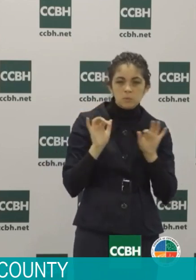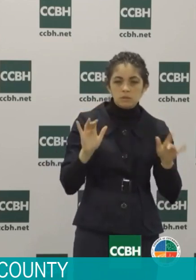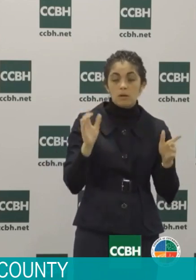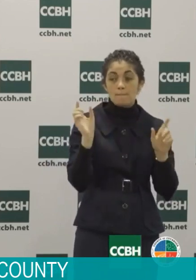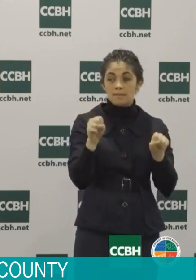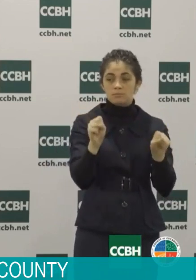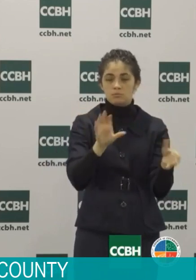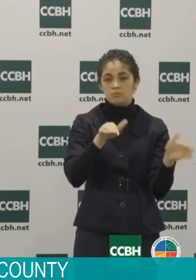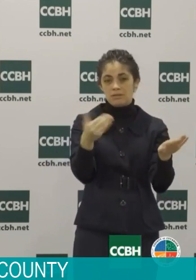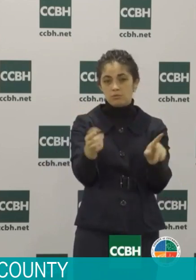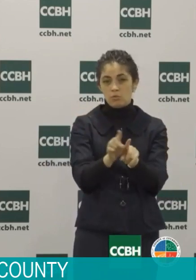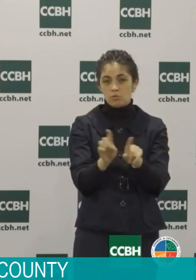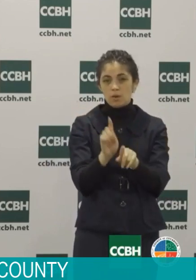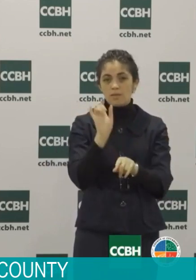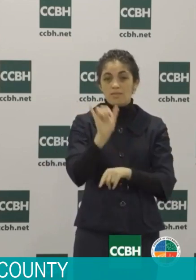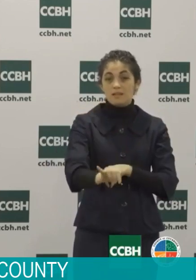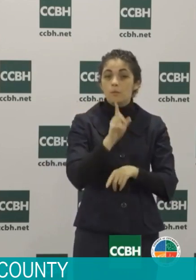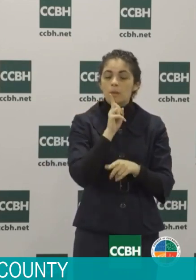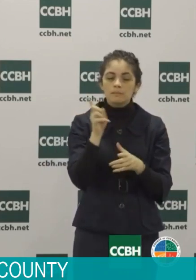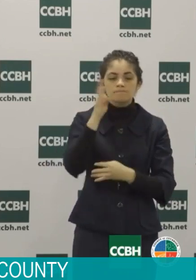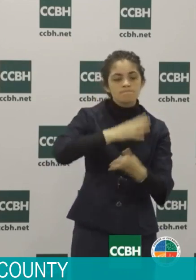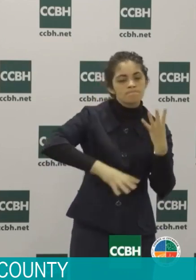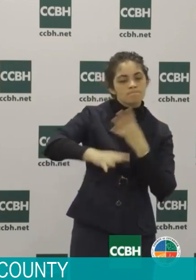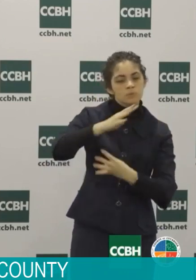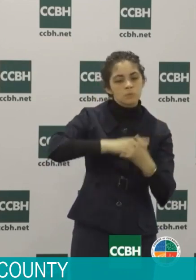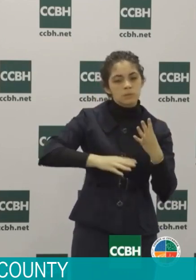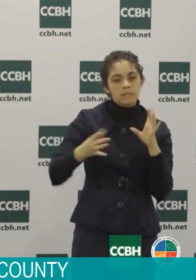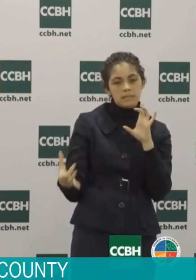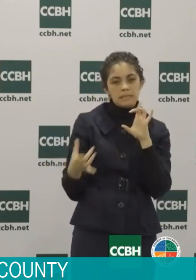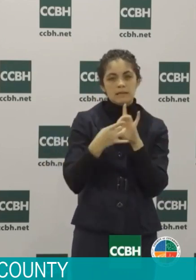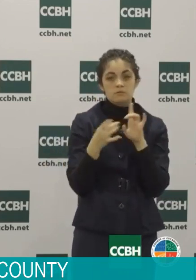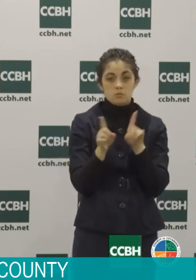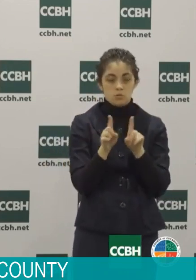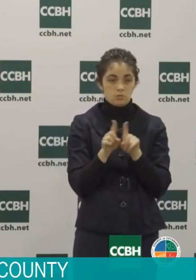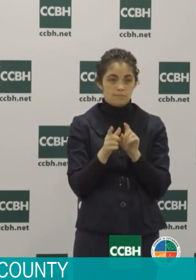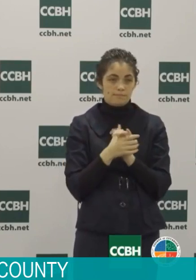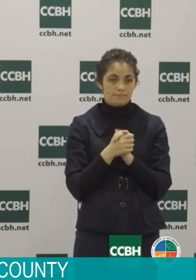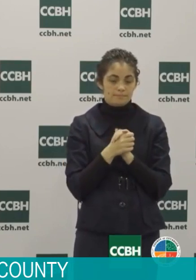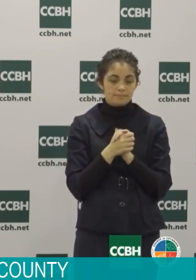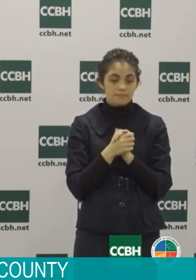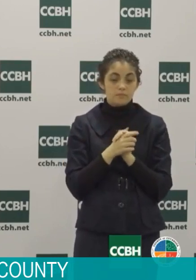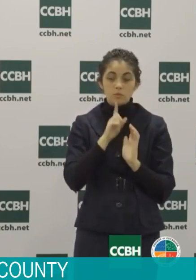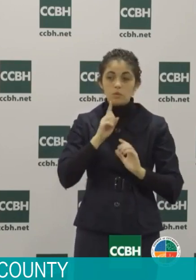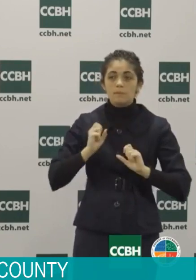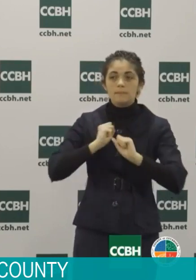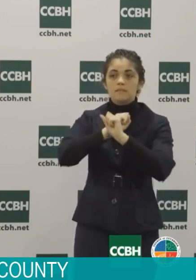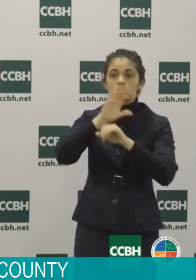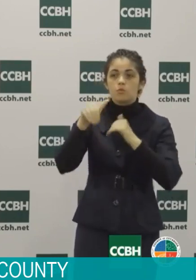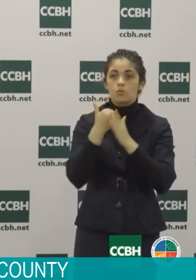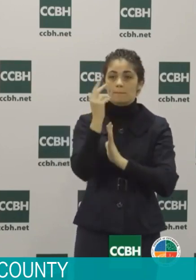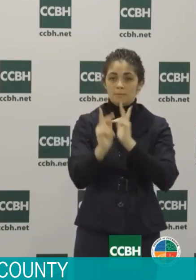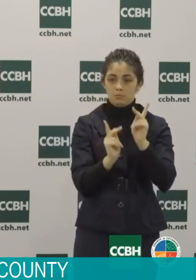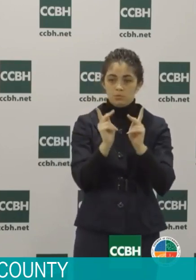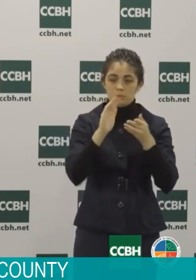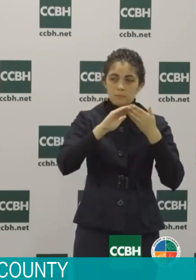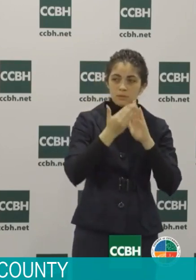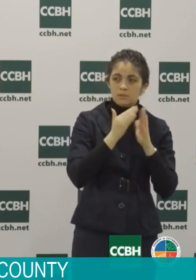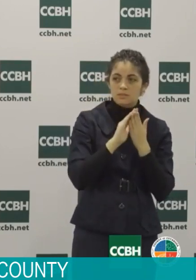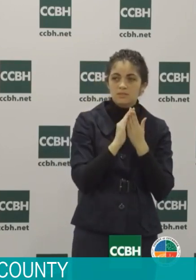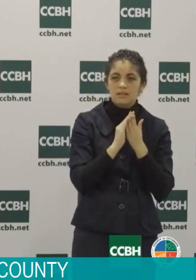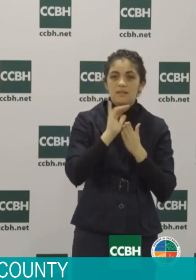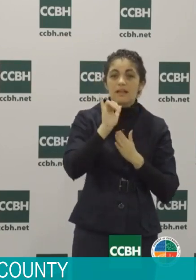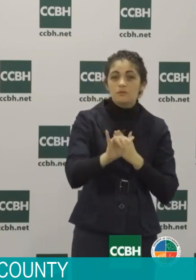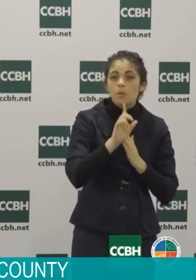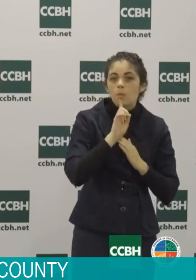fatalities. So these things are interrelated. And so these steps that are taken to protect the public's health are